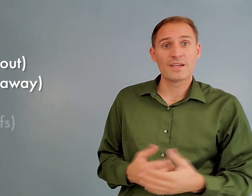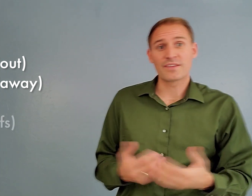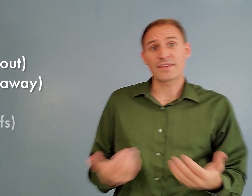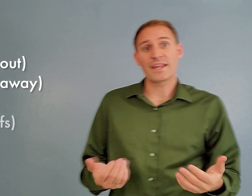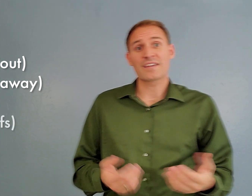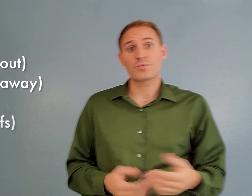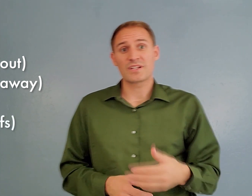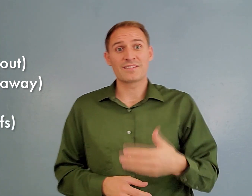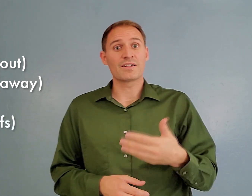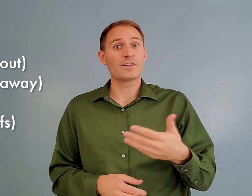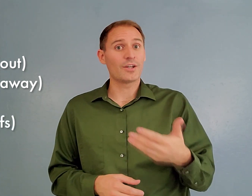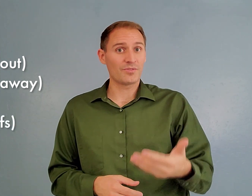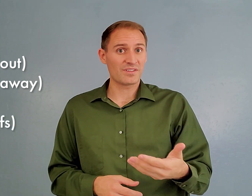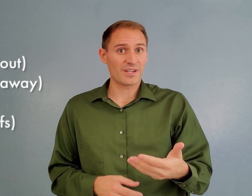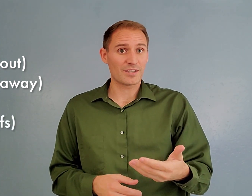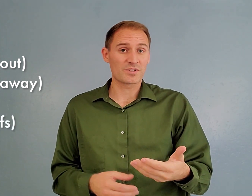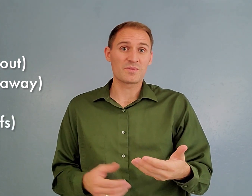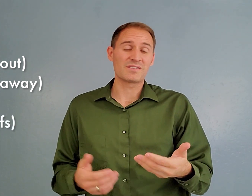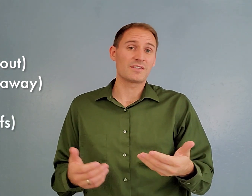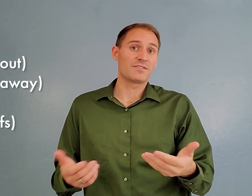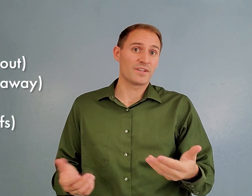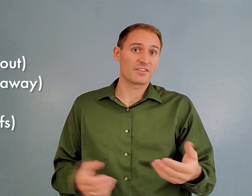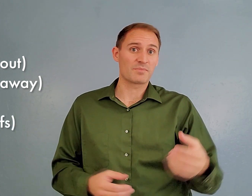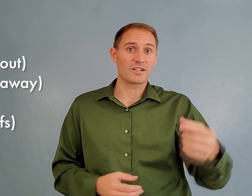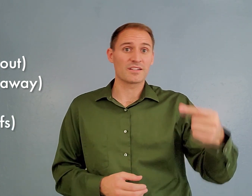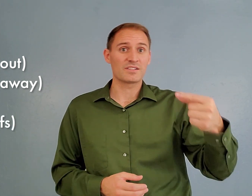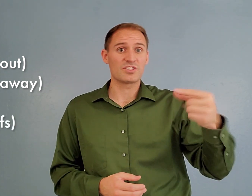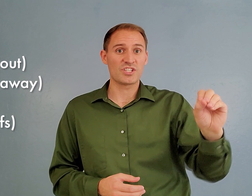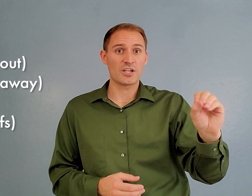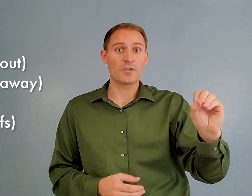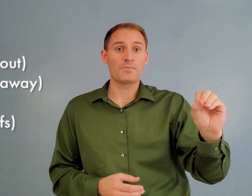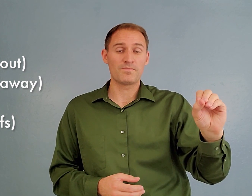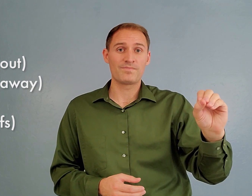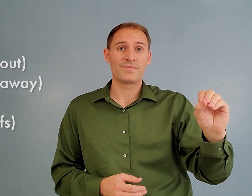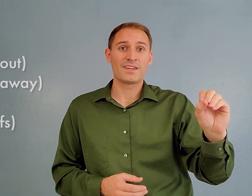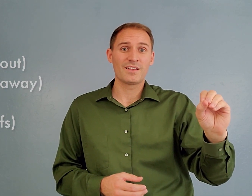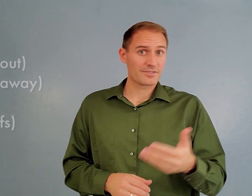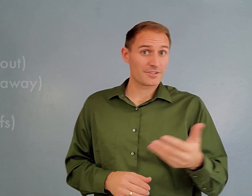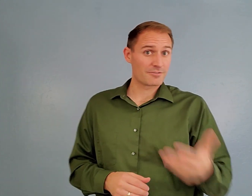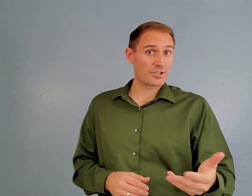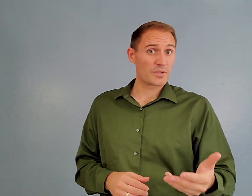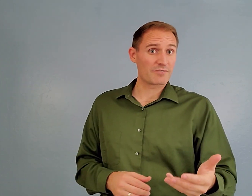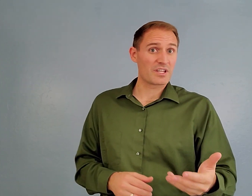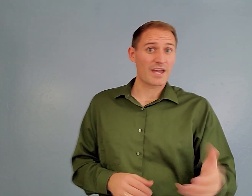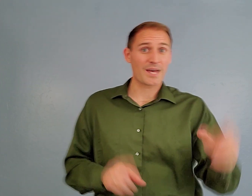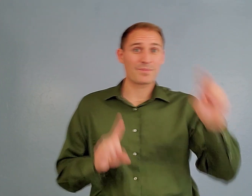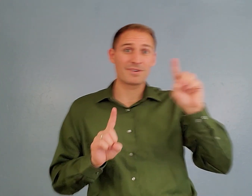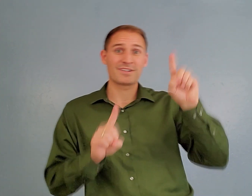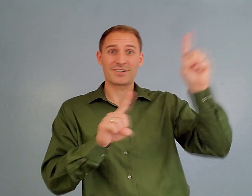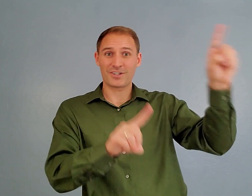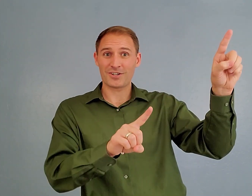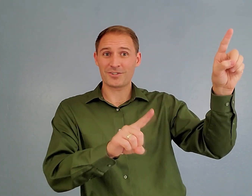then the last one is a lone sign, which means that you fingerspell it, G-O. So real quick recap, go,